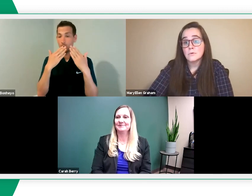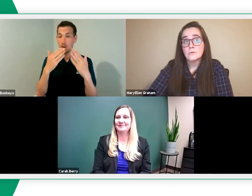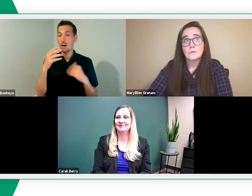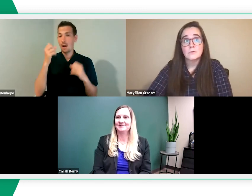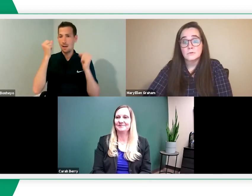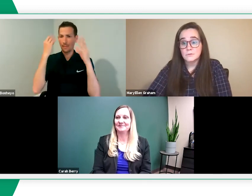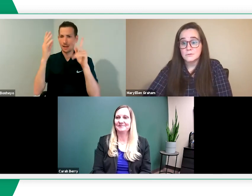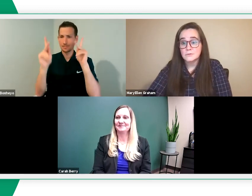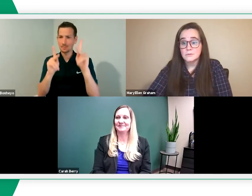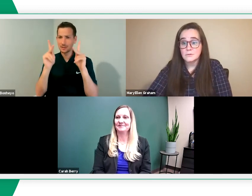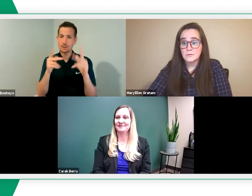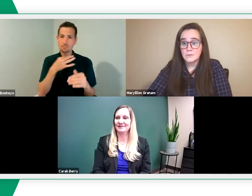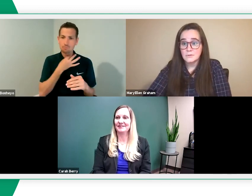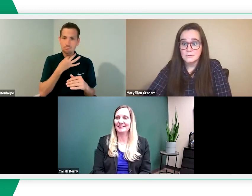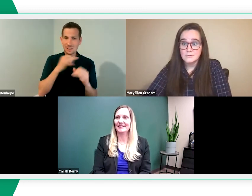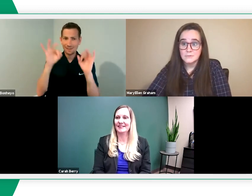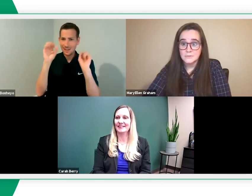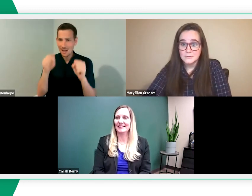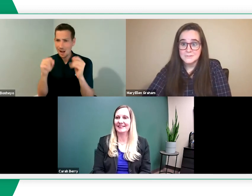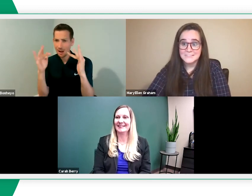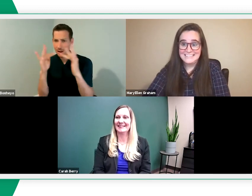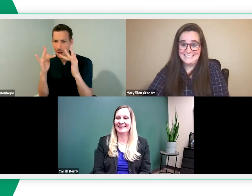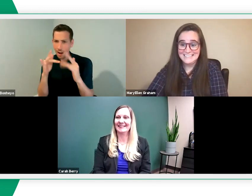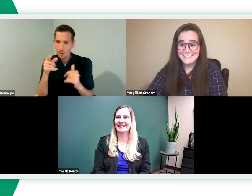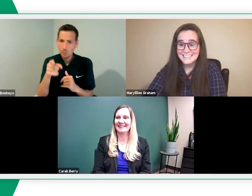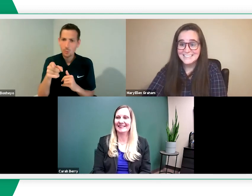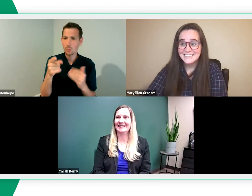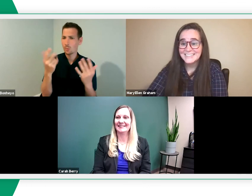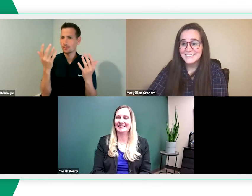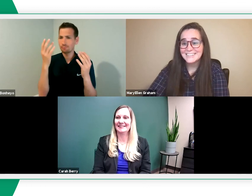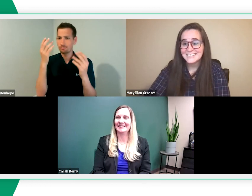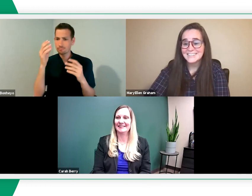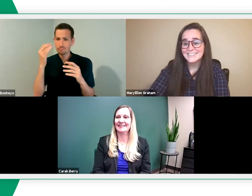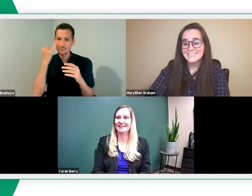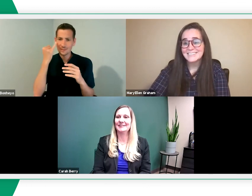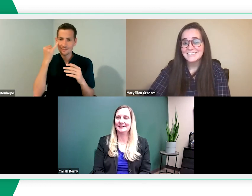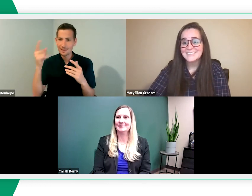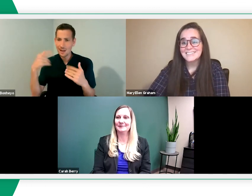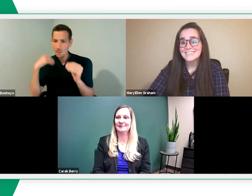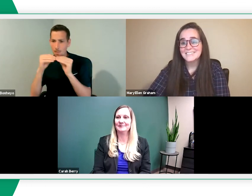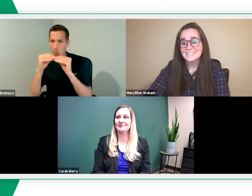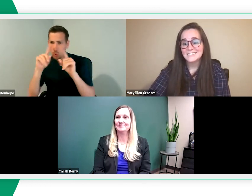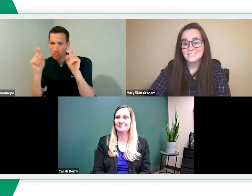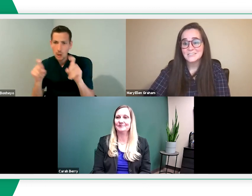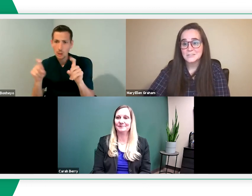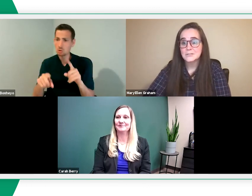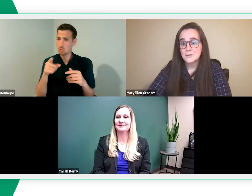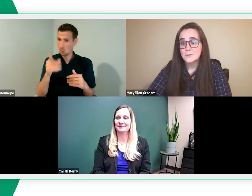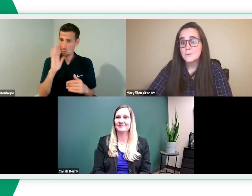is running out. I want to thank you, Kara, and for everybody else. If people are curious and have more